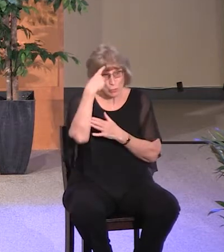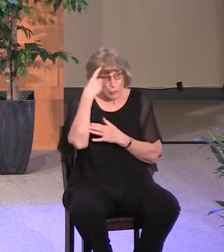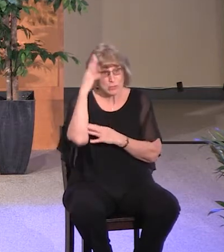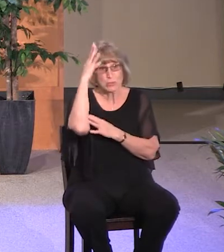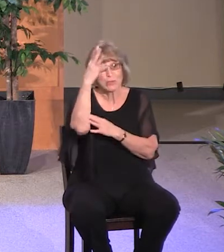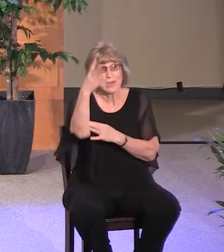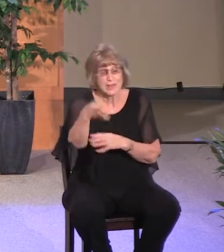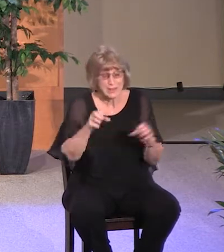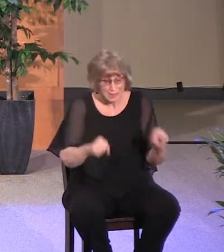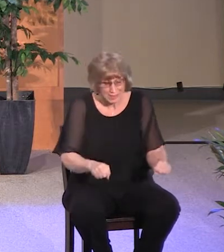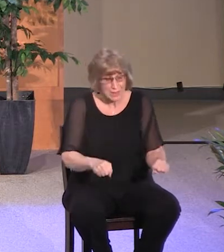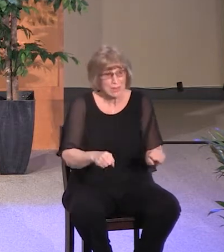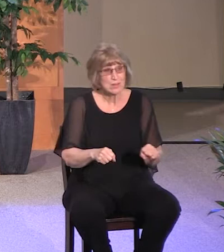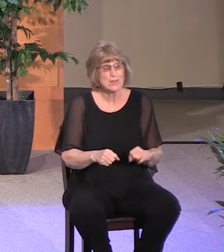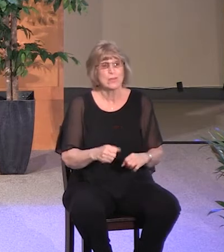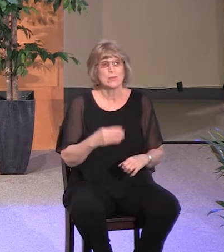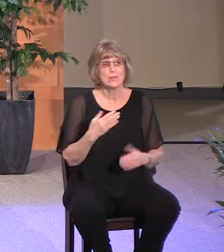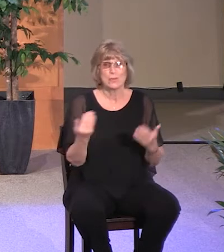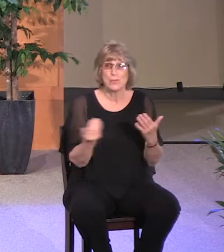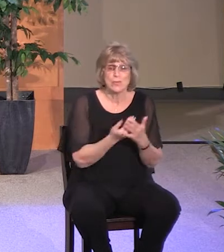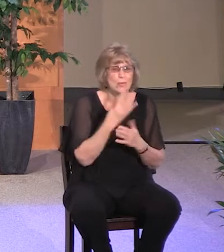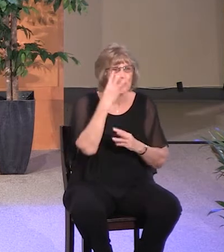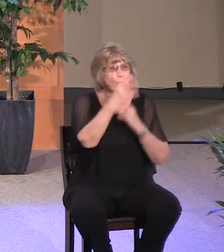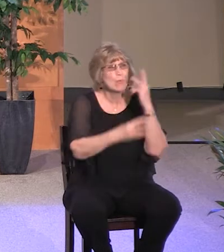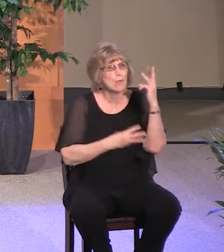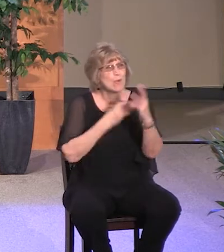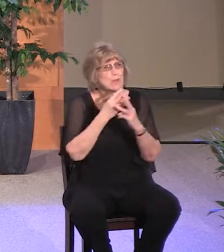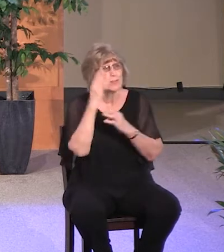to create new worlds.